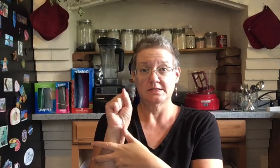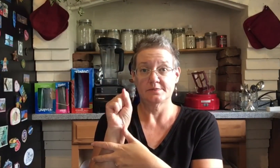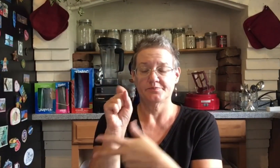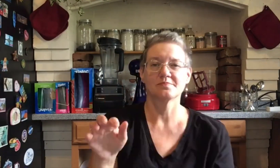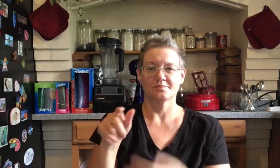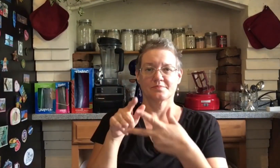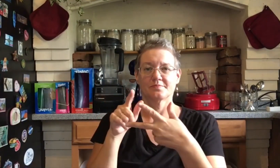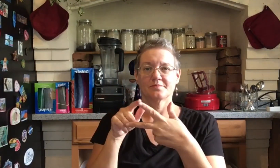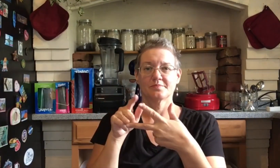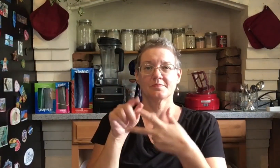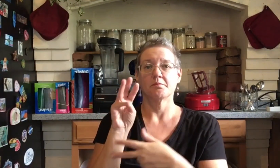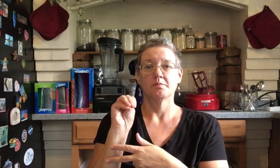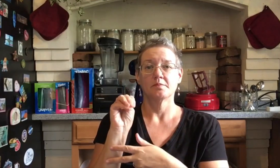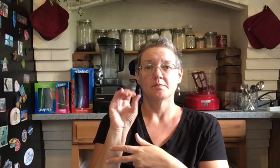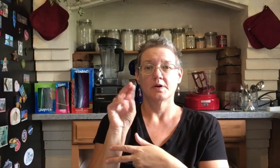fats,